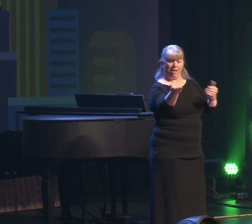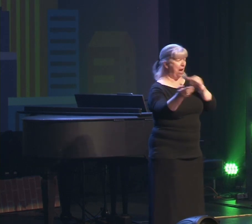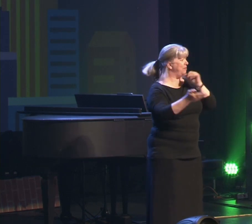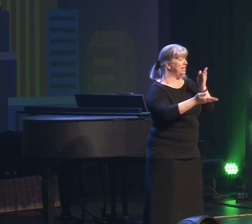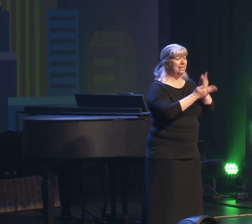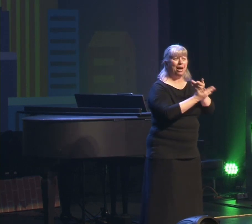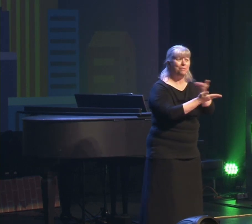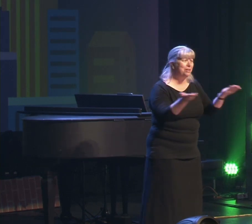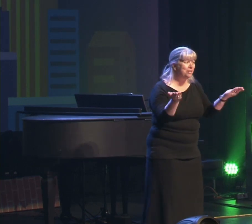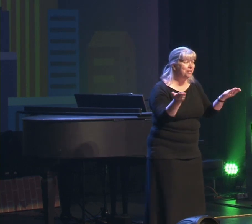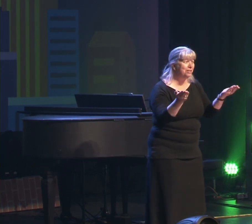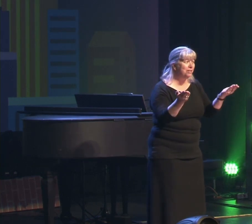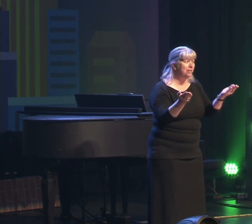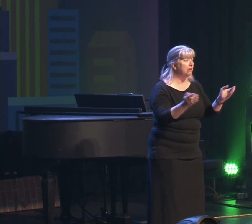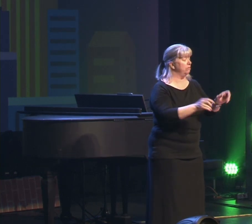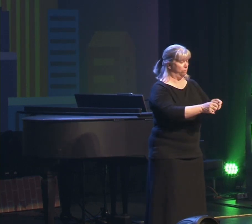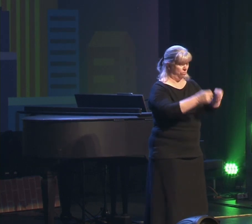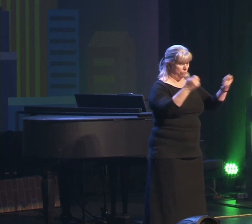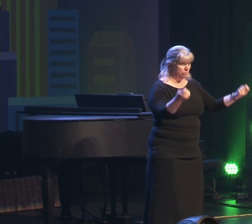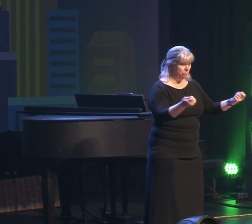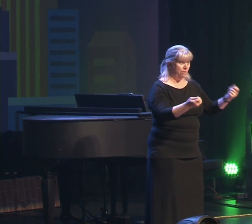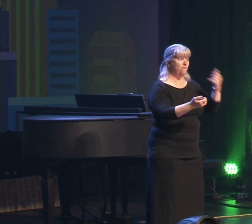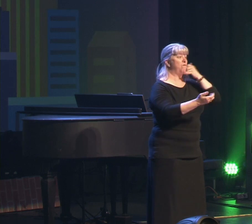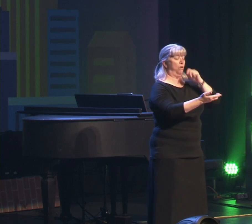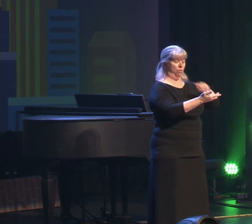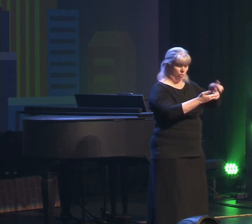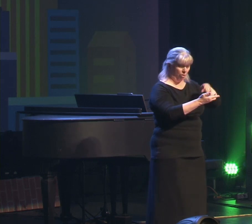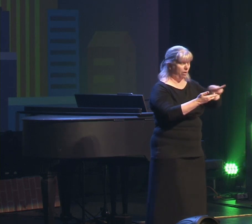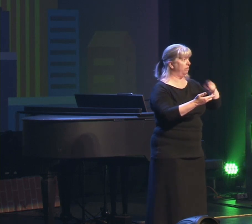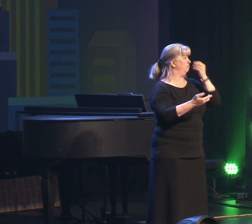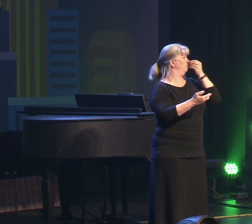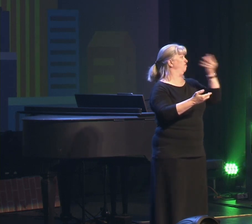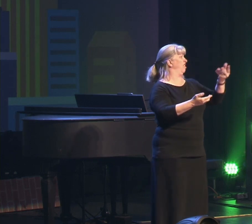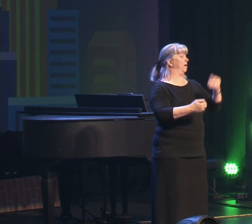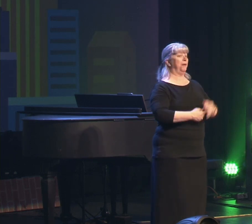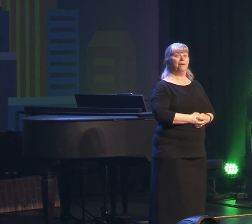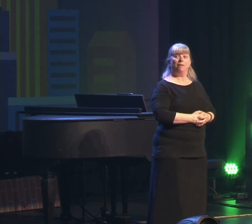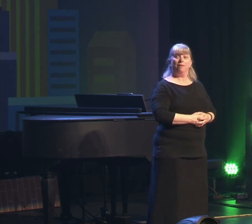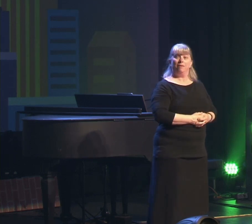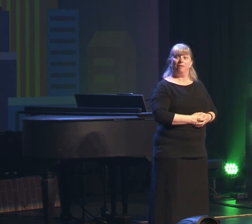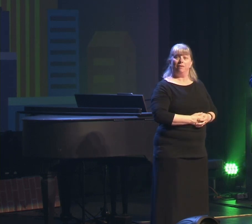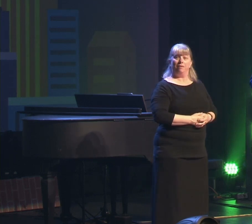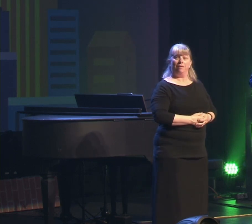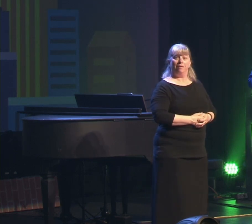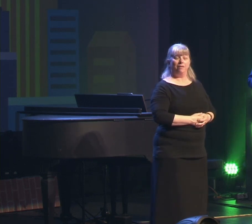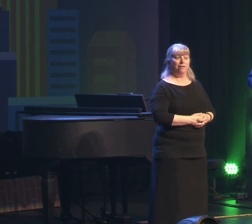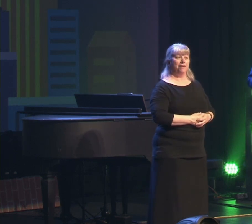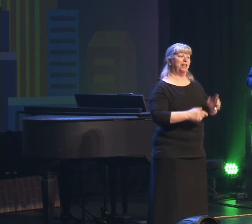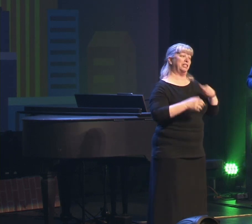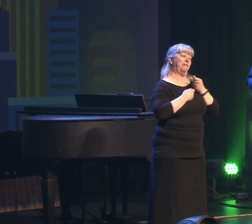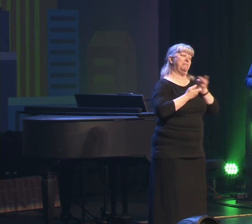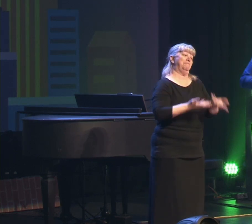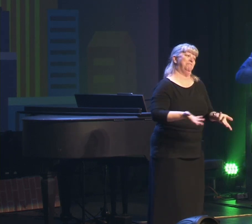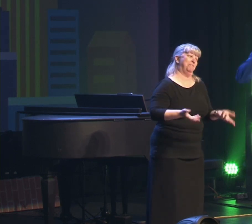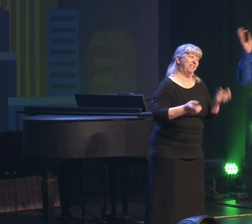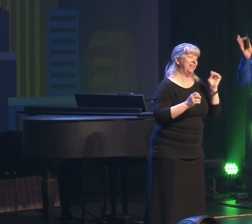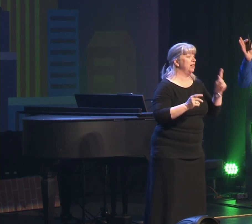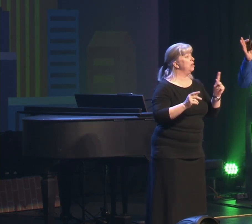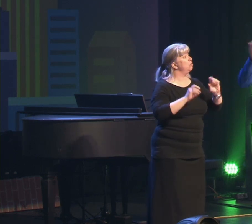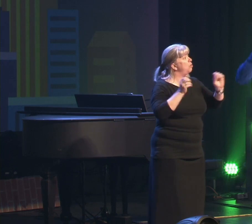stopping you from that. Turn your Bible on. Put it on your phone. I don't really care. I'm just glad I got that off my chest. All right.